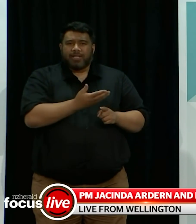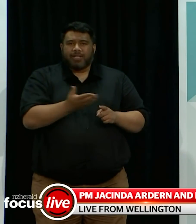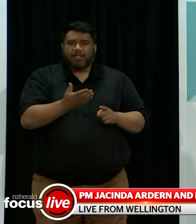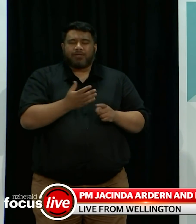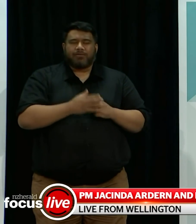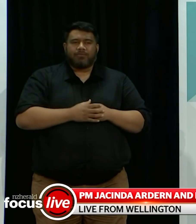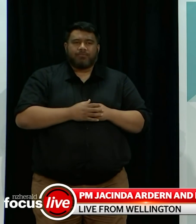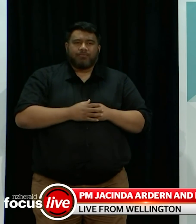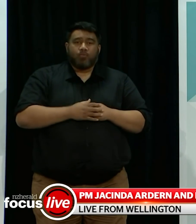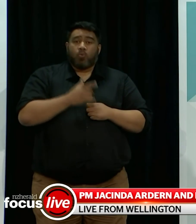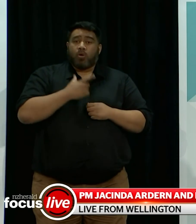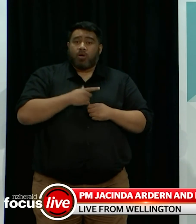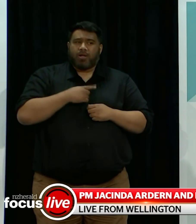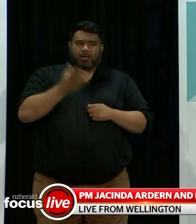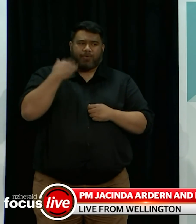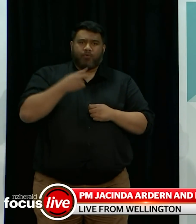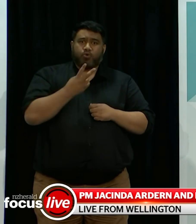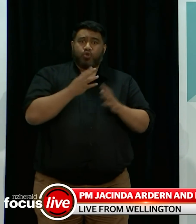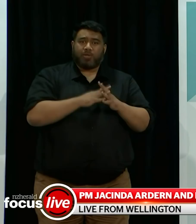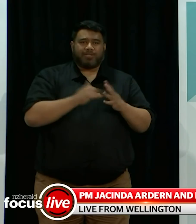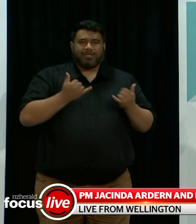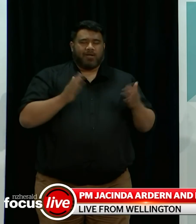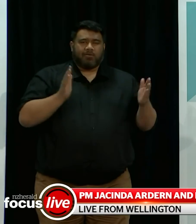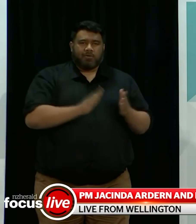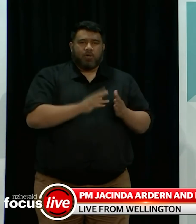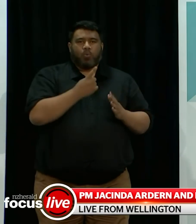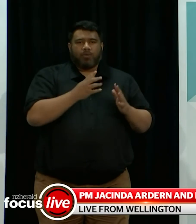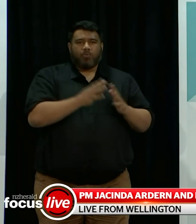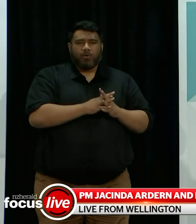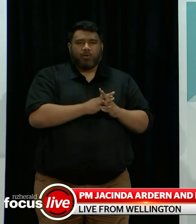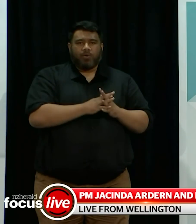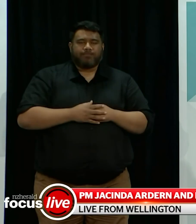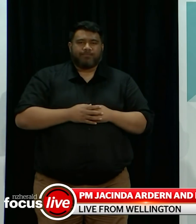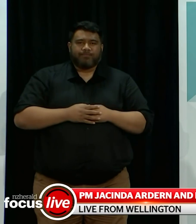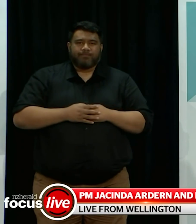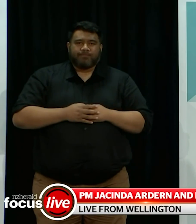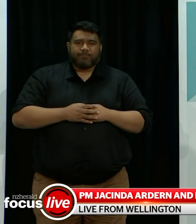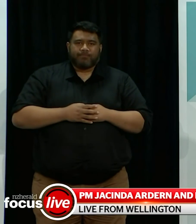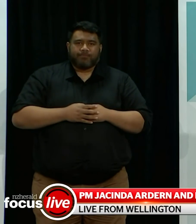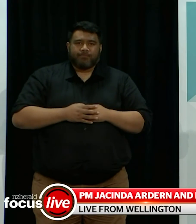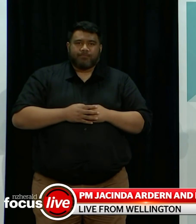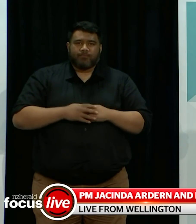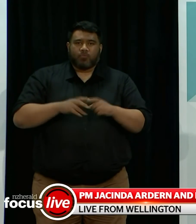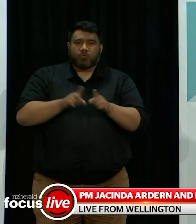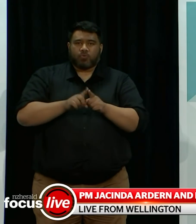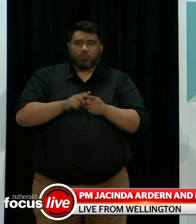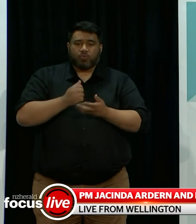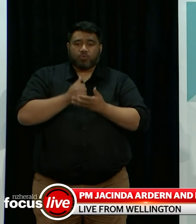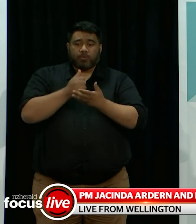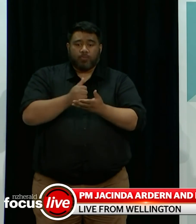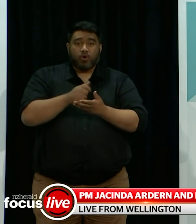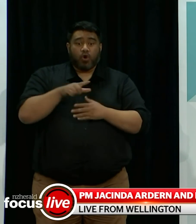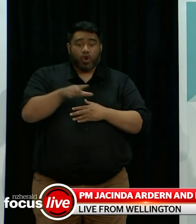isolation periods. Before the end of the year, we will also confirm the support that will be available in the event of any